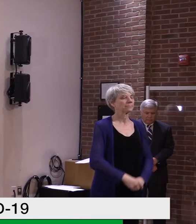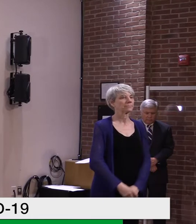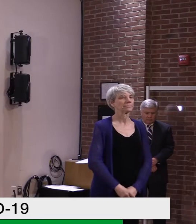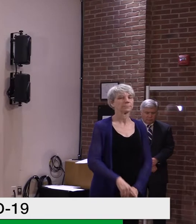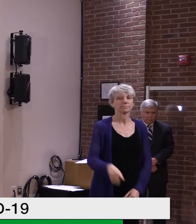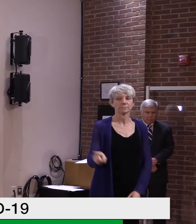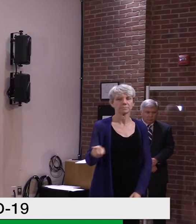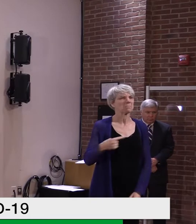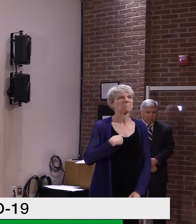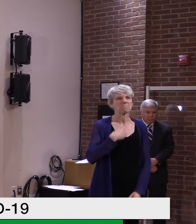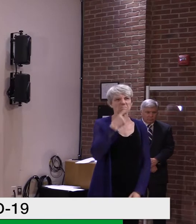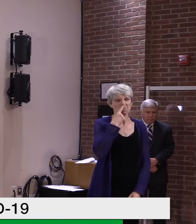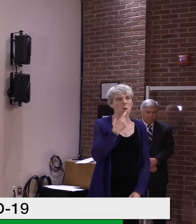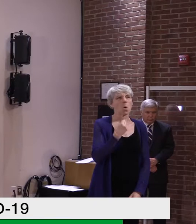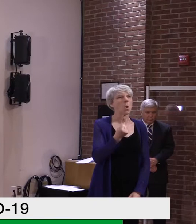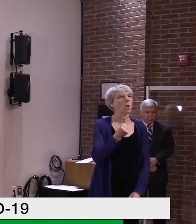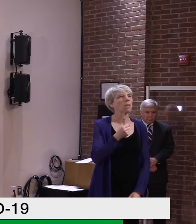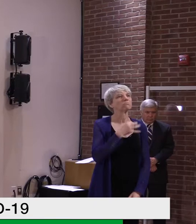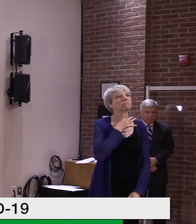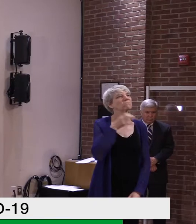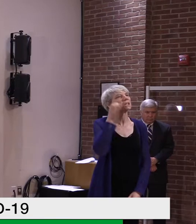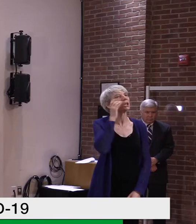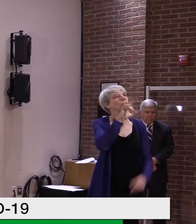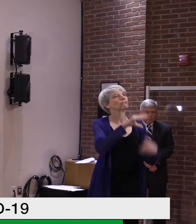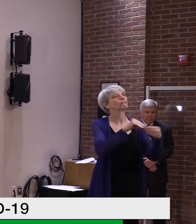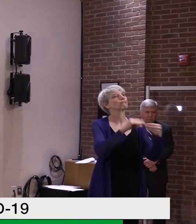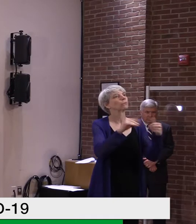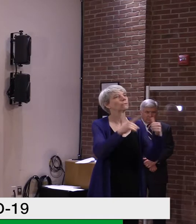I'll wait a moment and hear what the governor has to say from the national side.